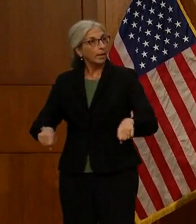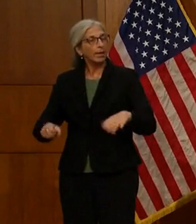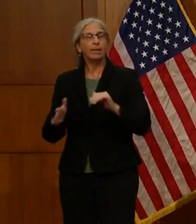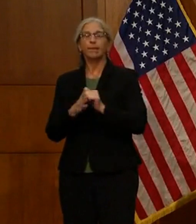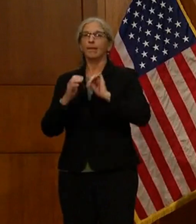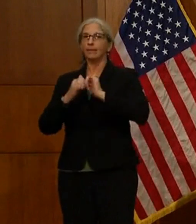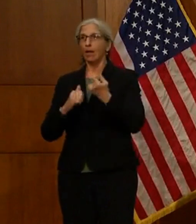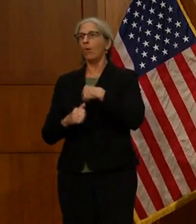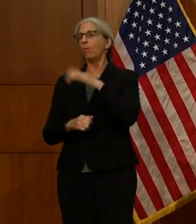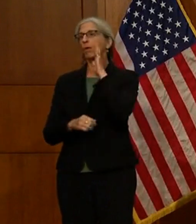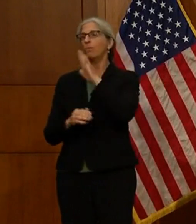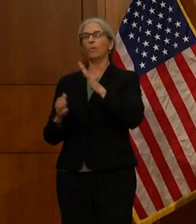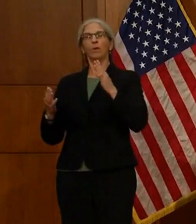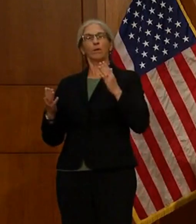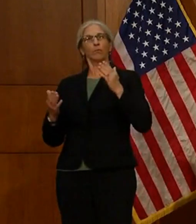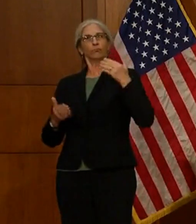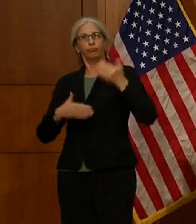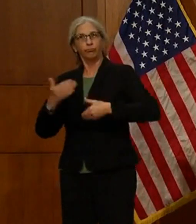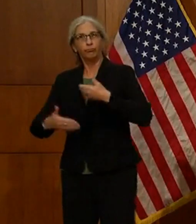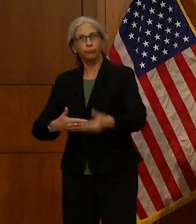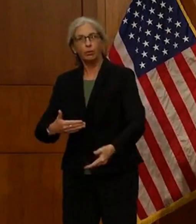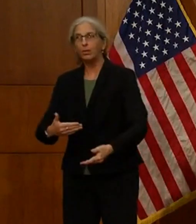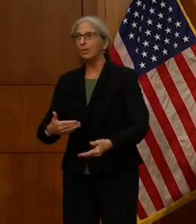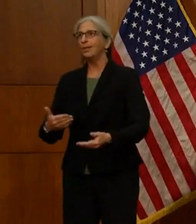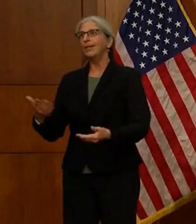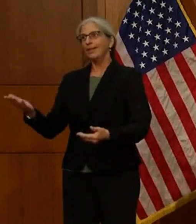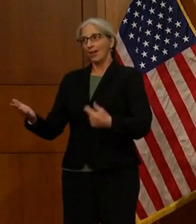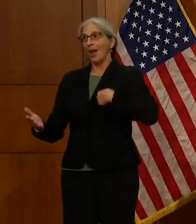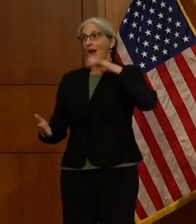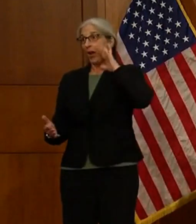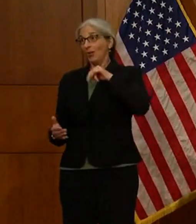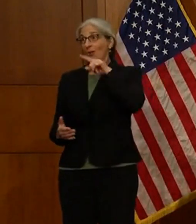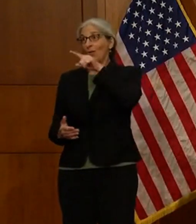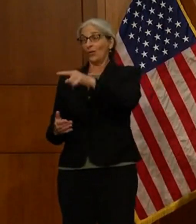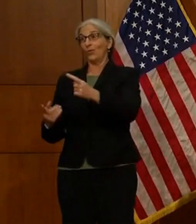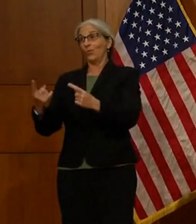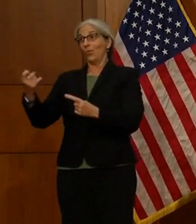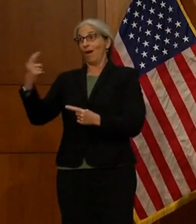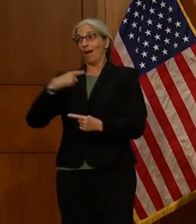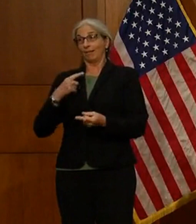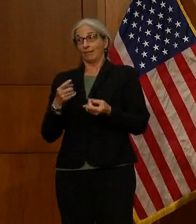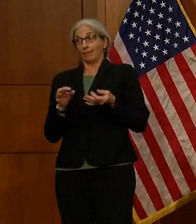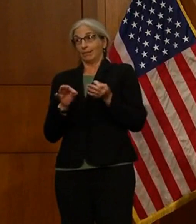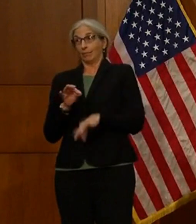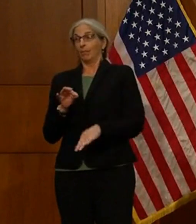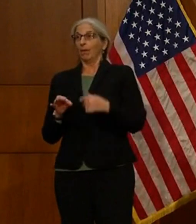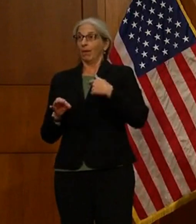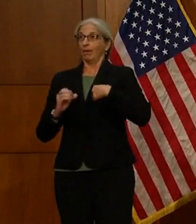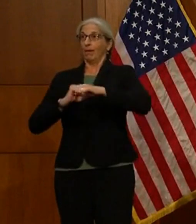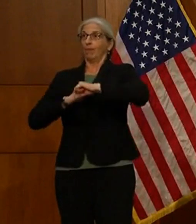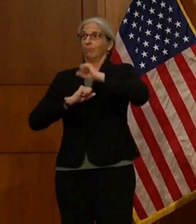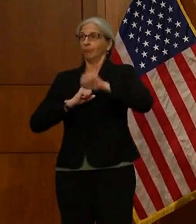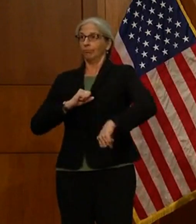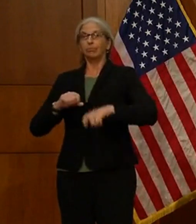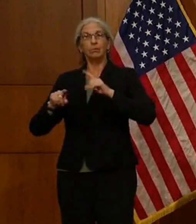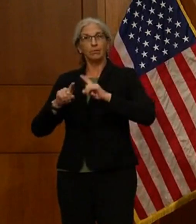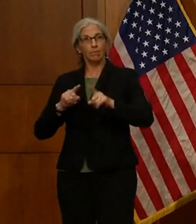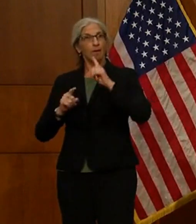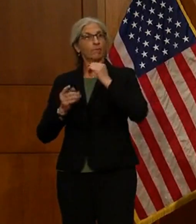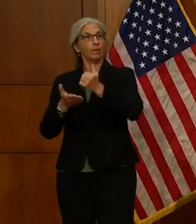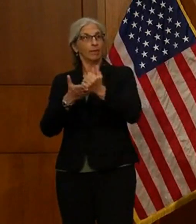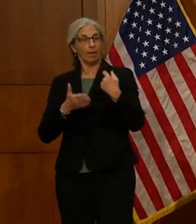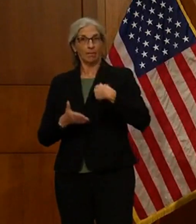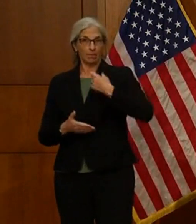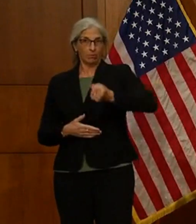able to move forward. So that's a long-winded answer to your question, but it helped put things in